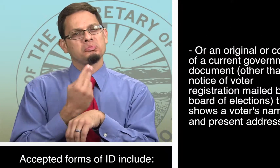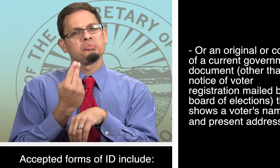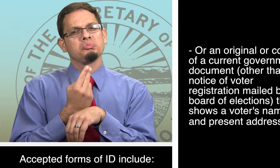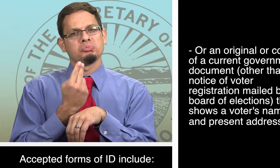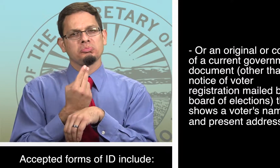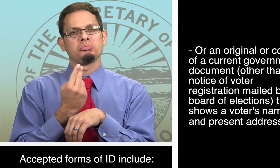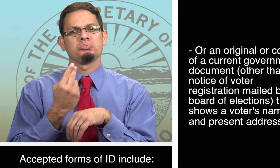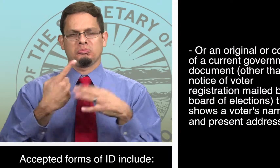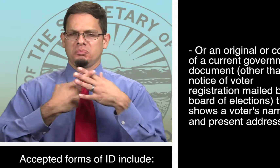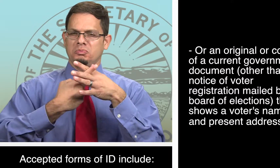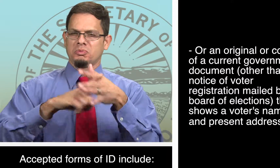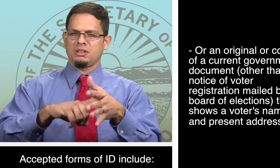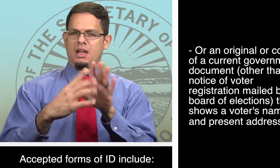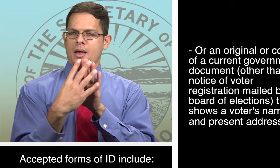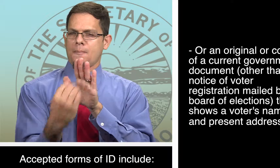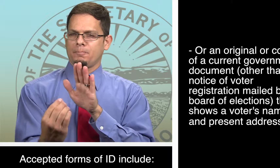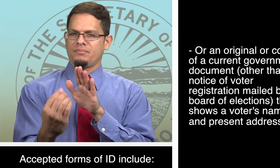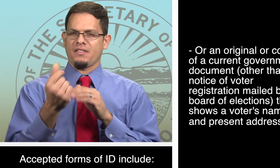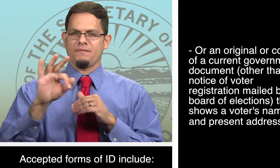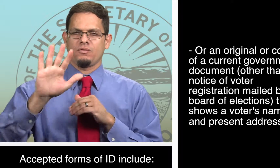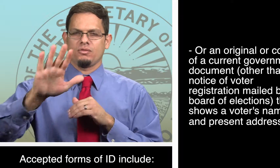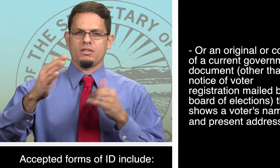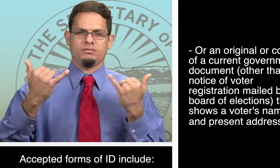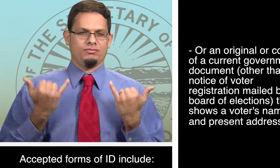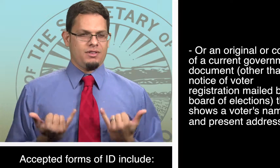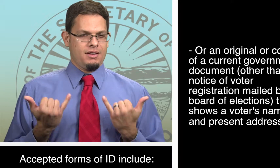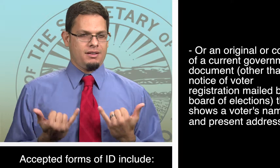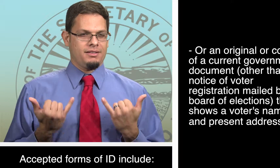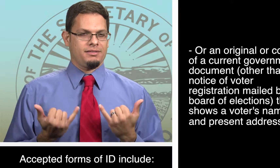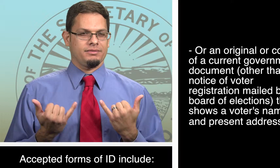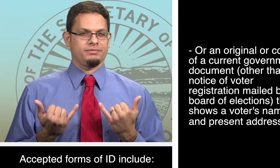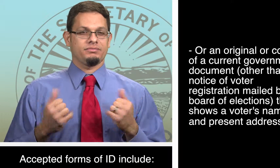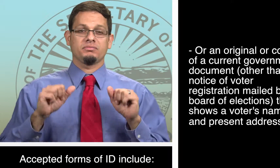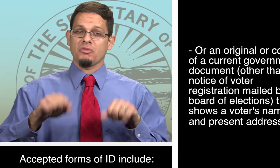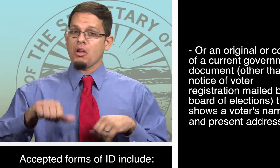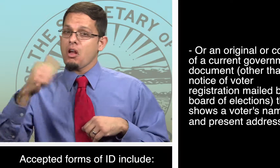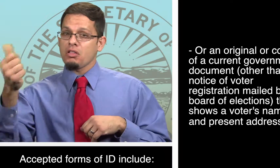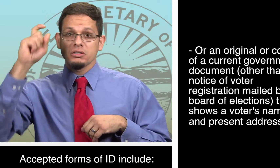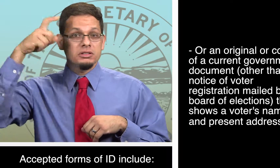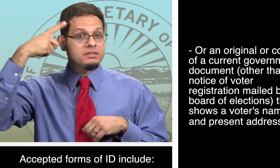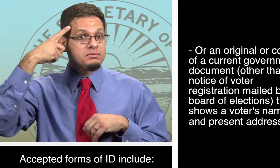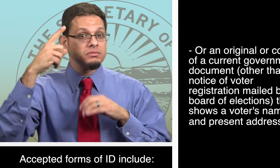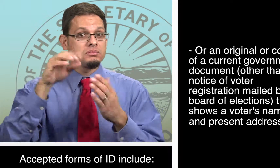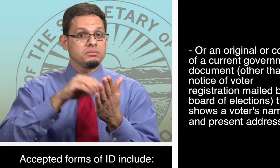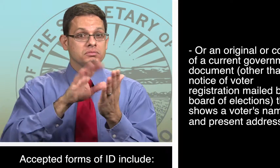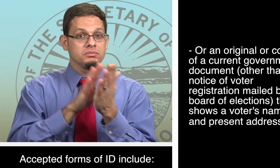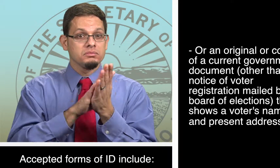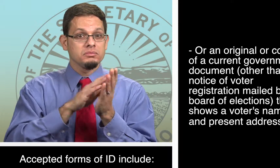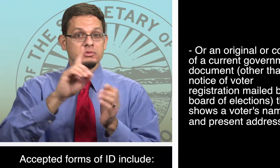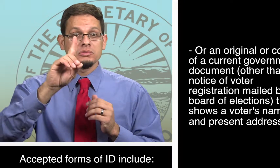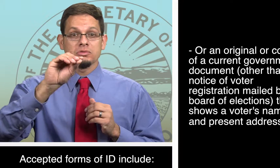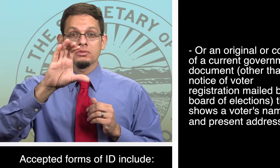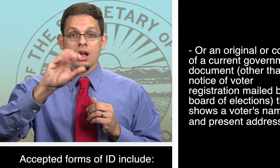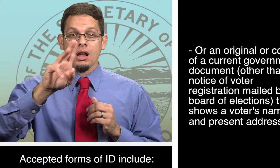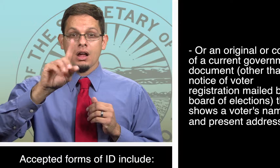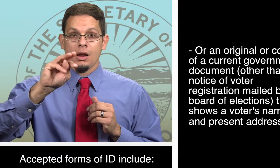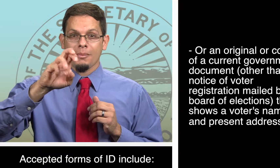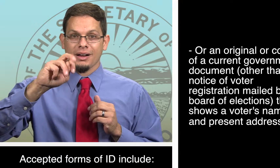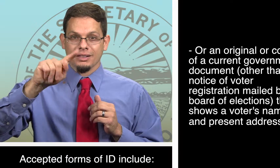Or an original or copy of a current government document other than a notice of voter registration mailed by a Board of